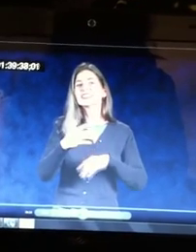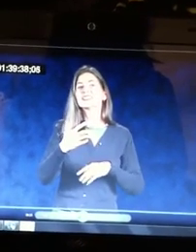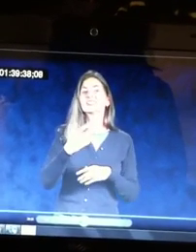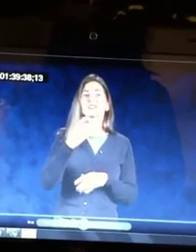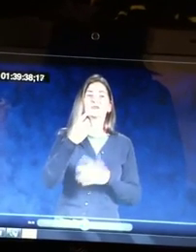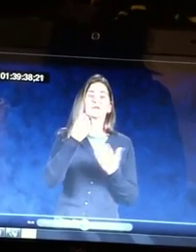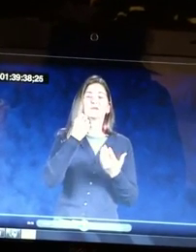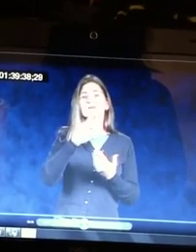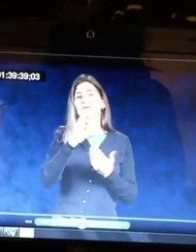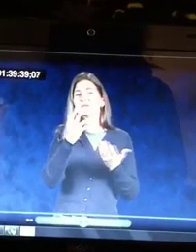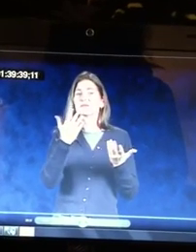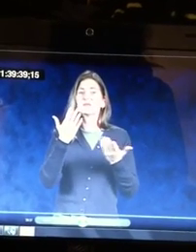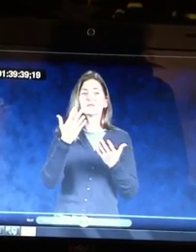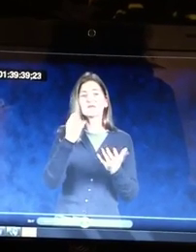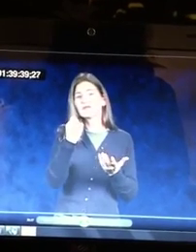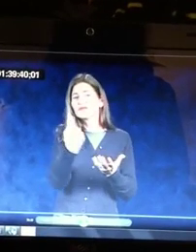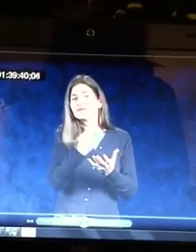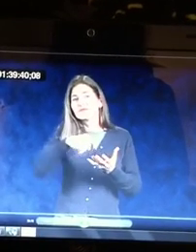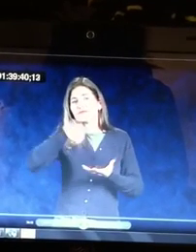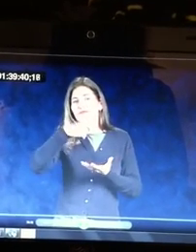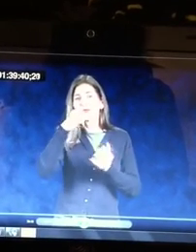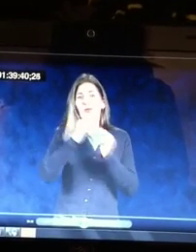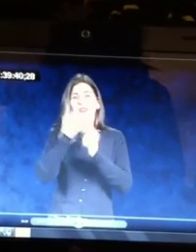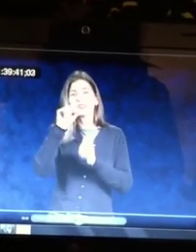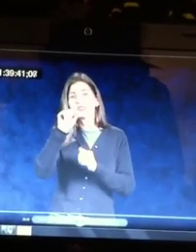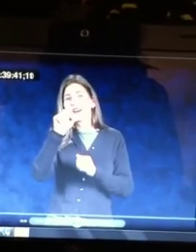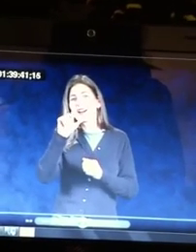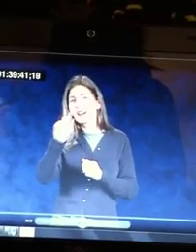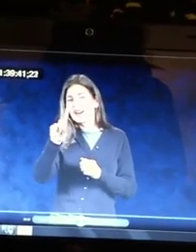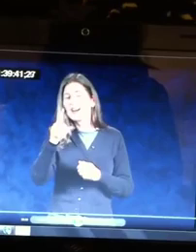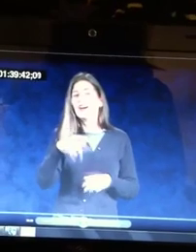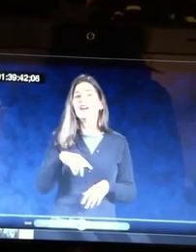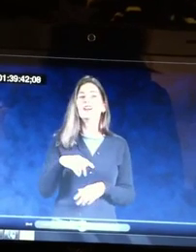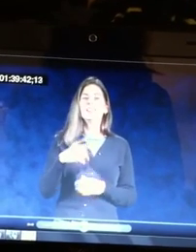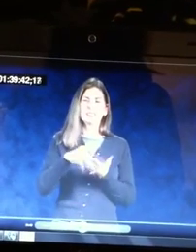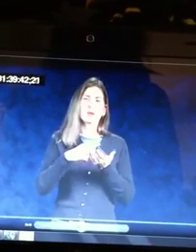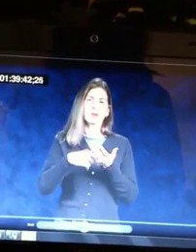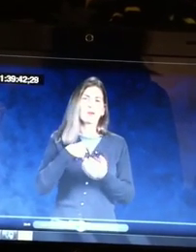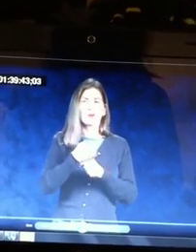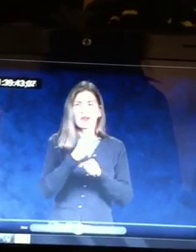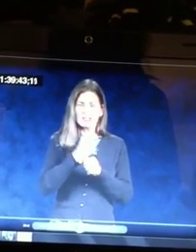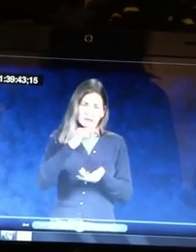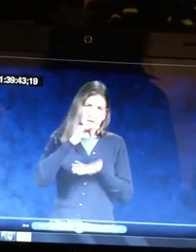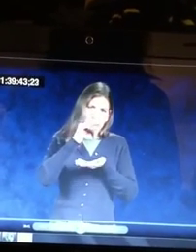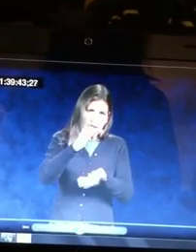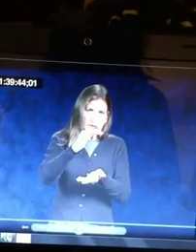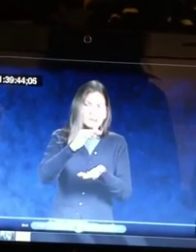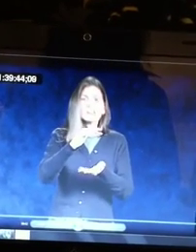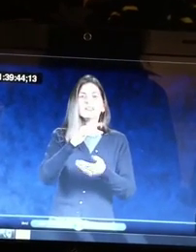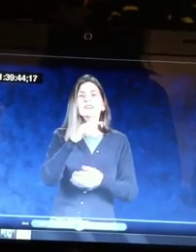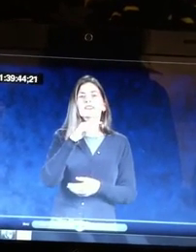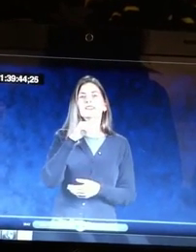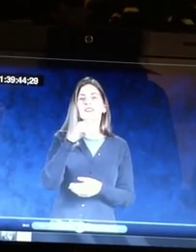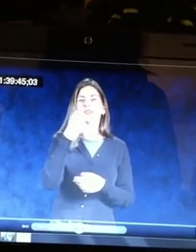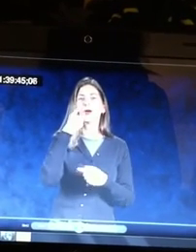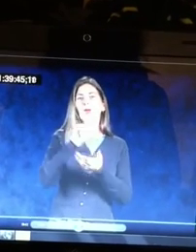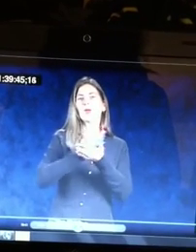French bread, or sometimes I'll eat the soup with salad. Sometimes I'll just make a huge